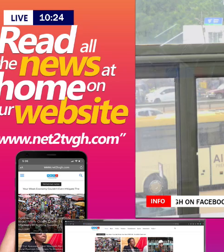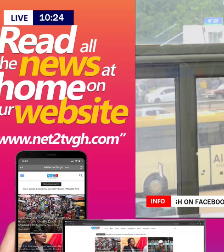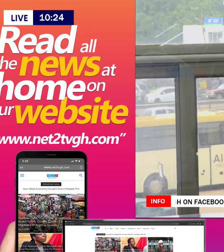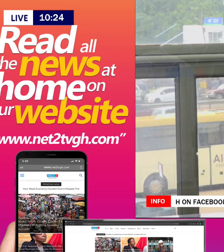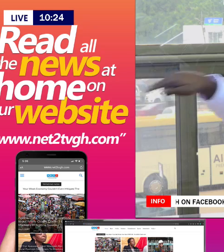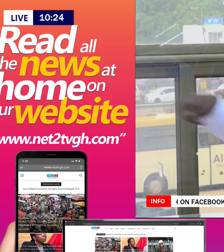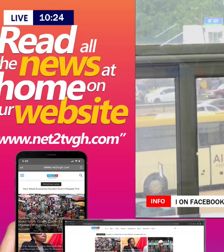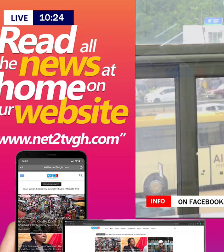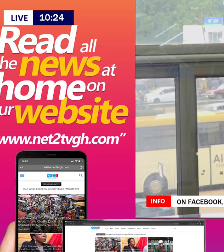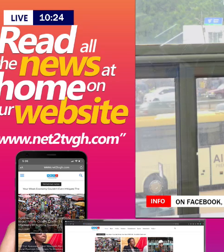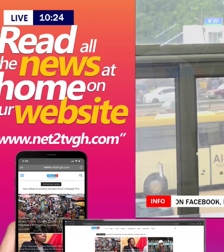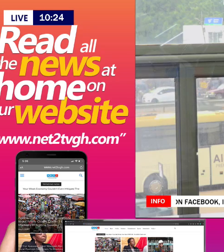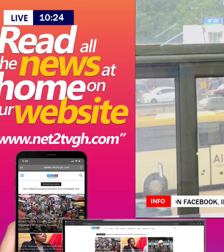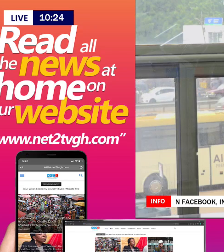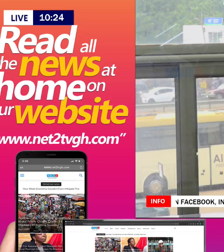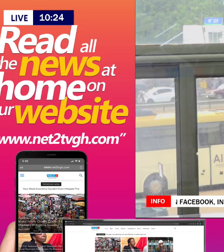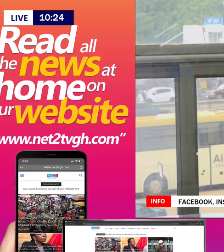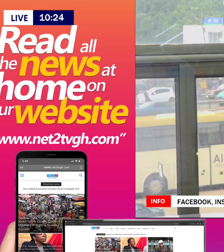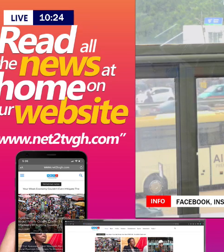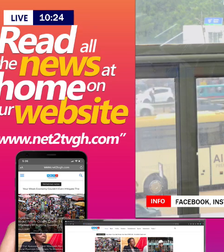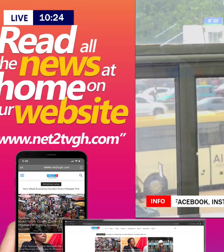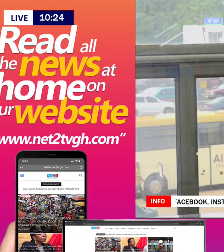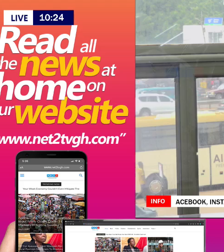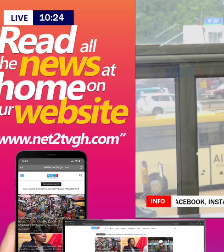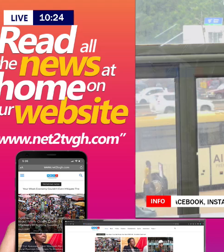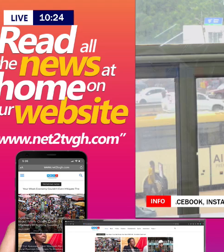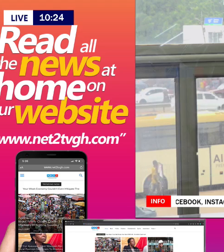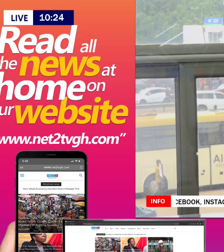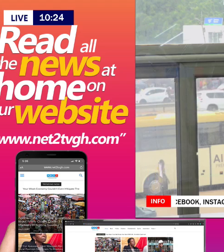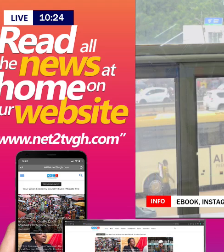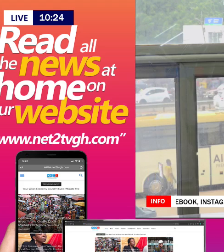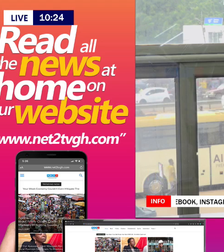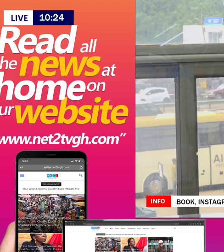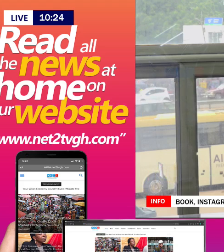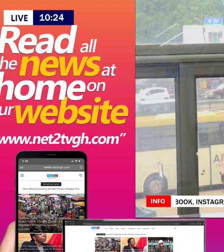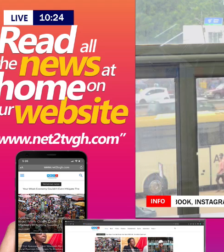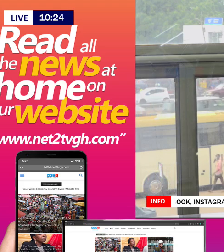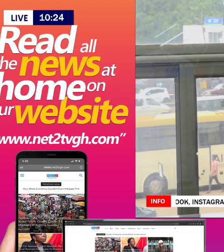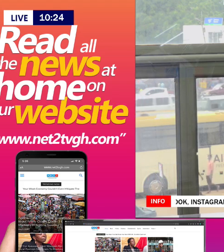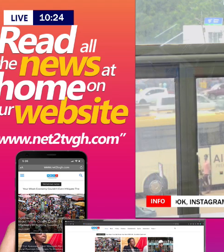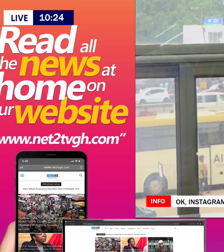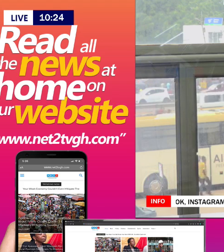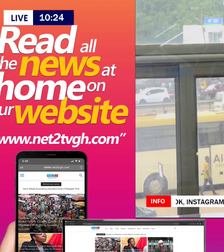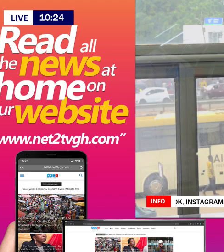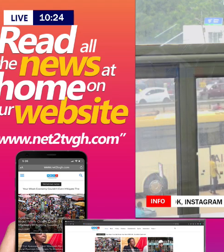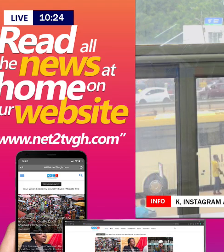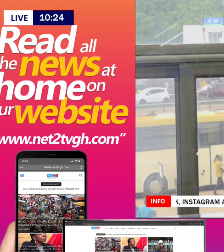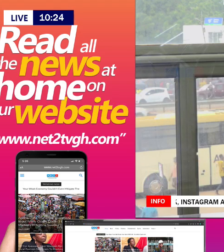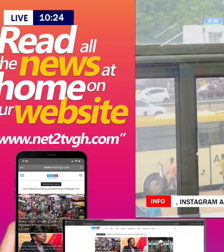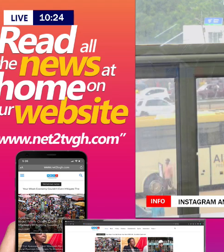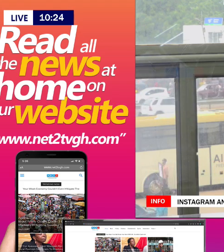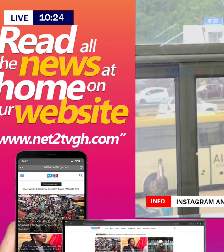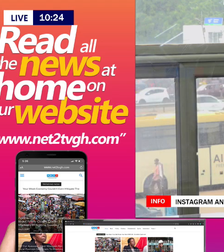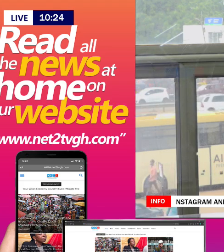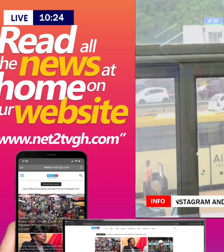so edisa wo mu se omunye de nipa kro ana nipa kuo kro no eye. Omu wo sa tumi no so omu ankasa be